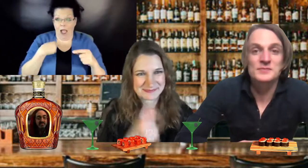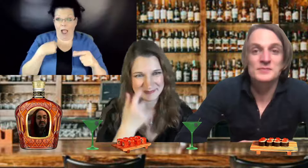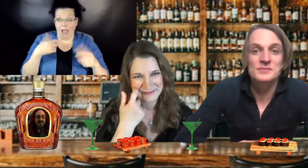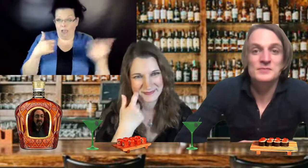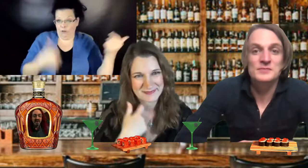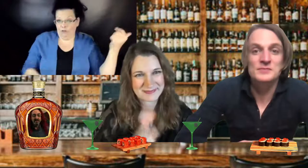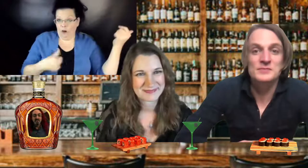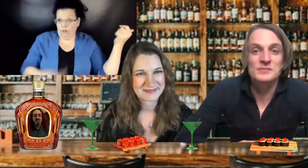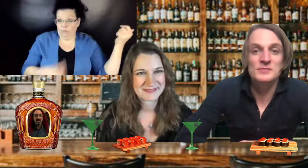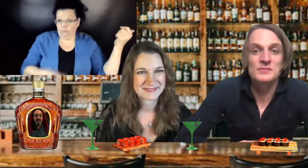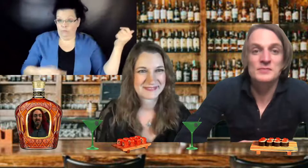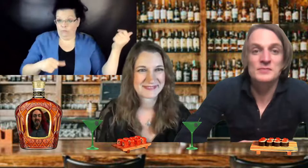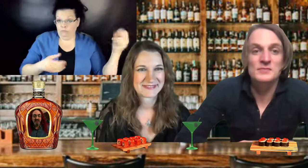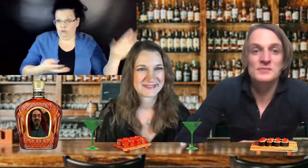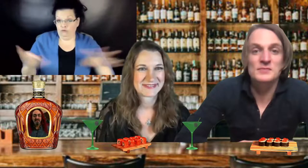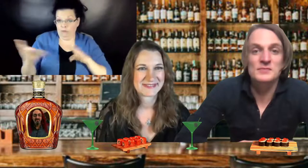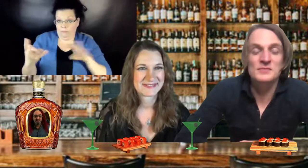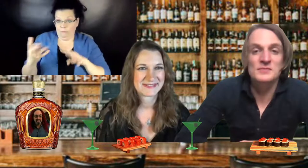stream.